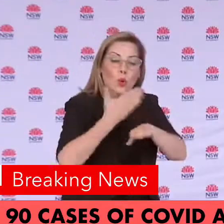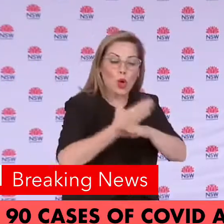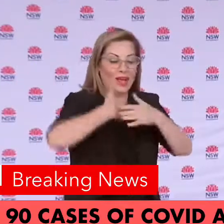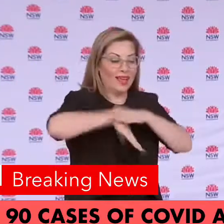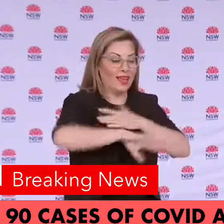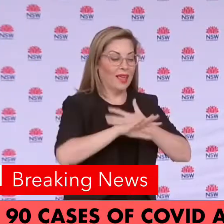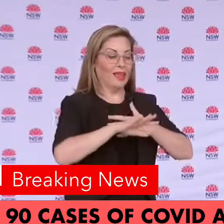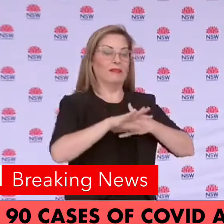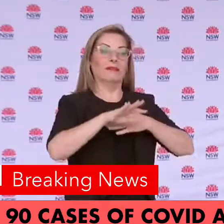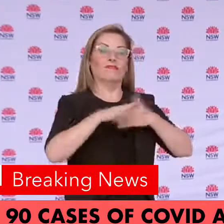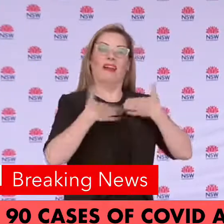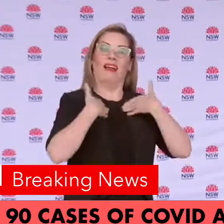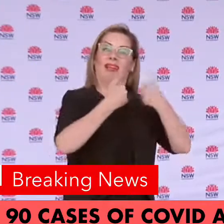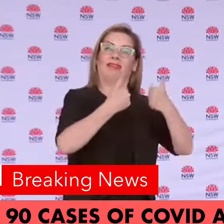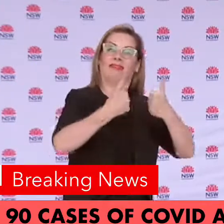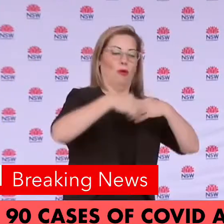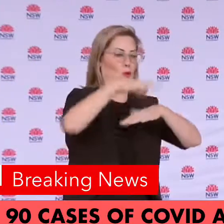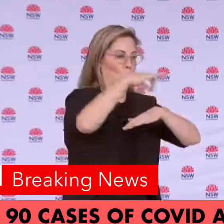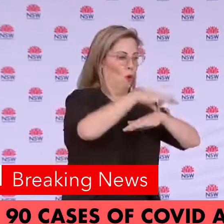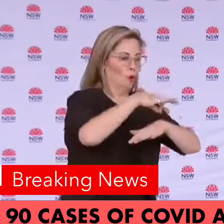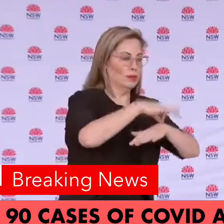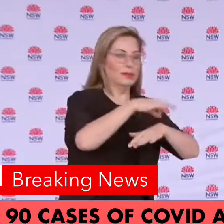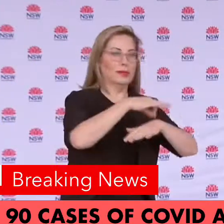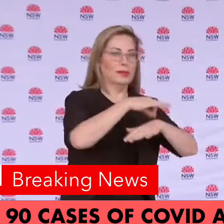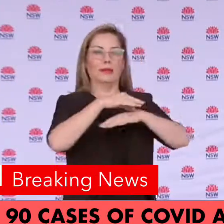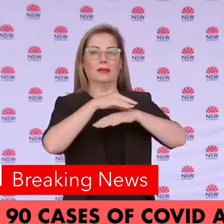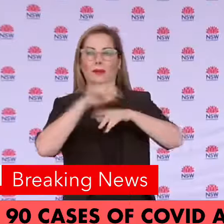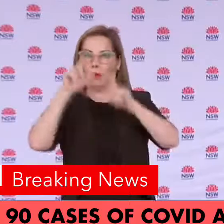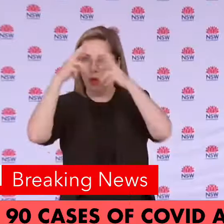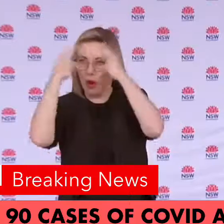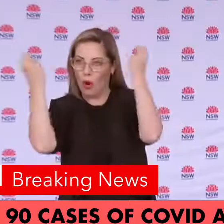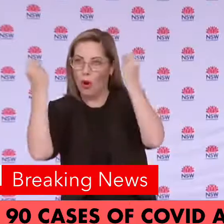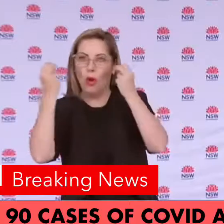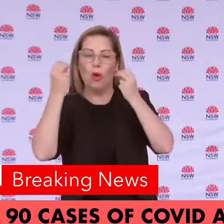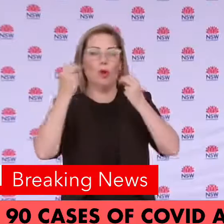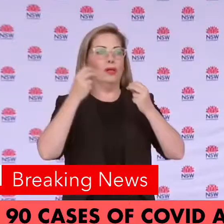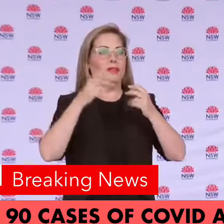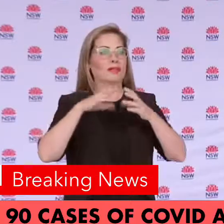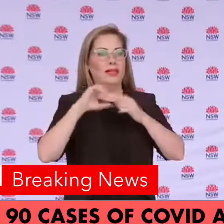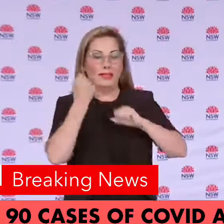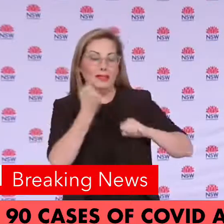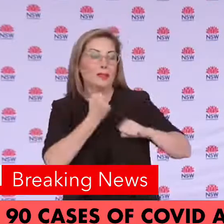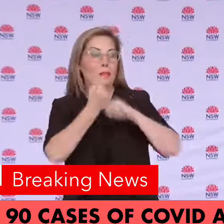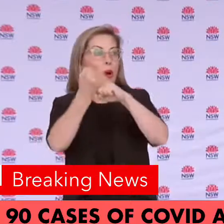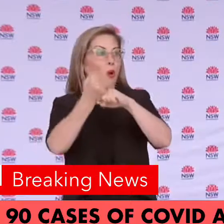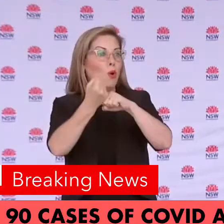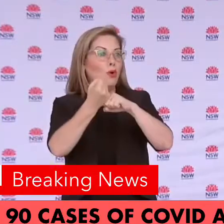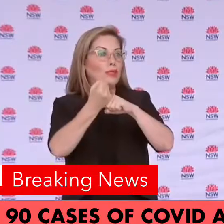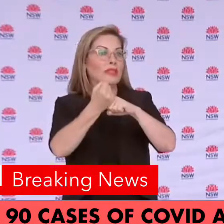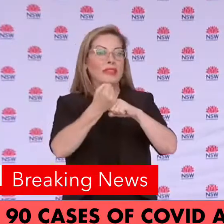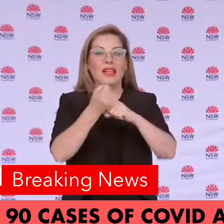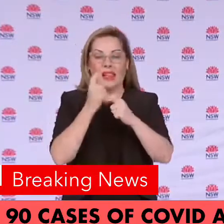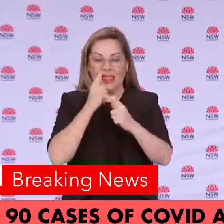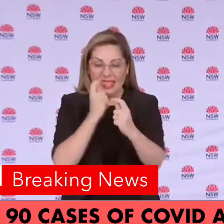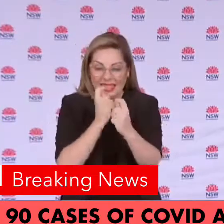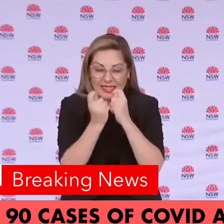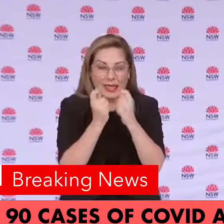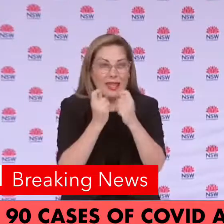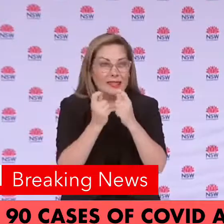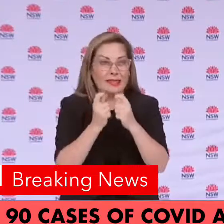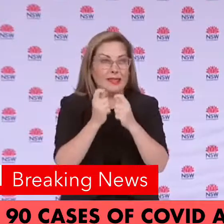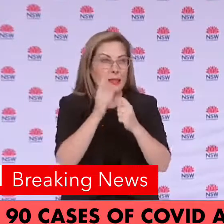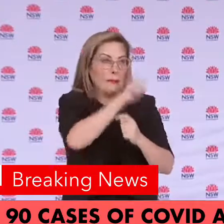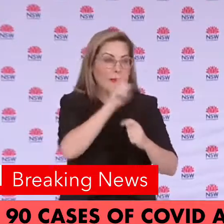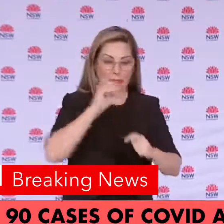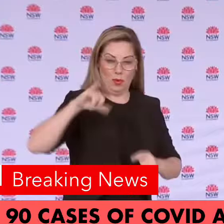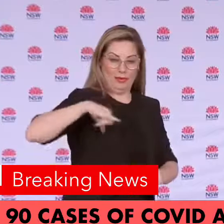allied support teams, support crews who are allowing us to do that number of testing. The pathology units who are working through the